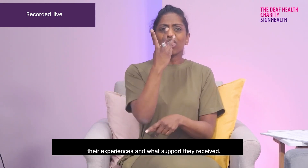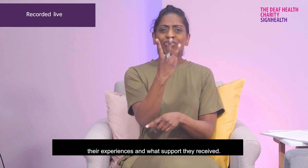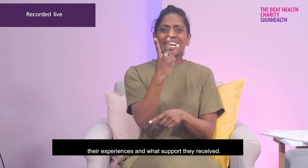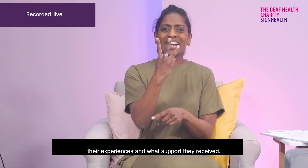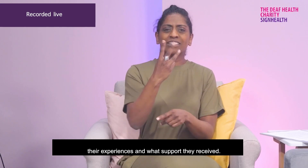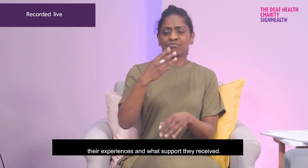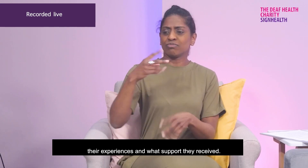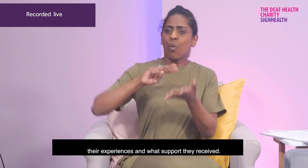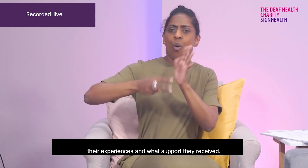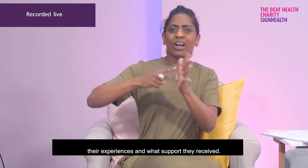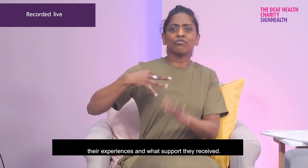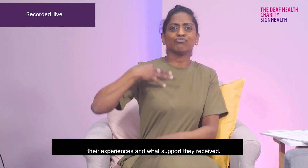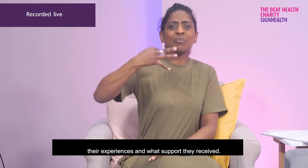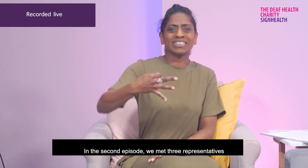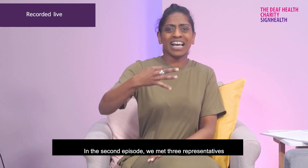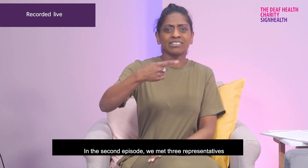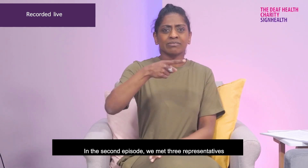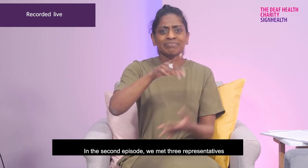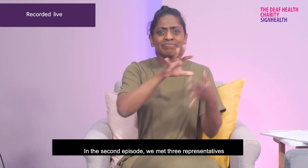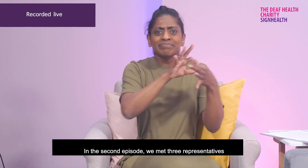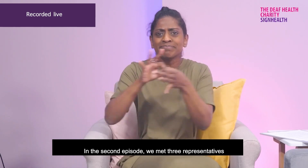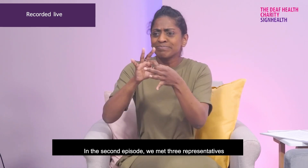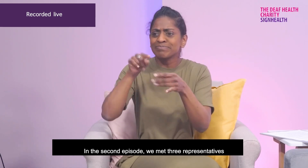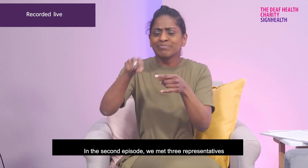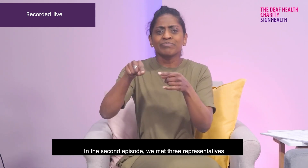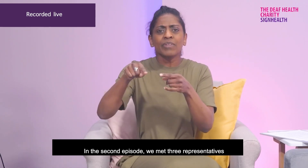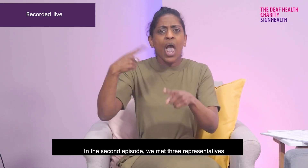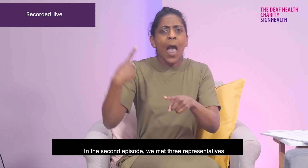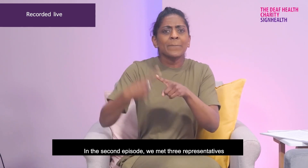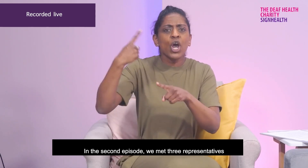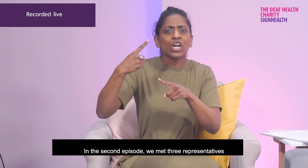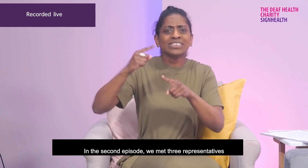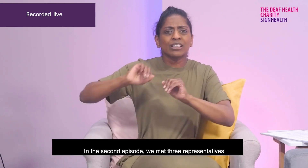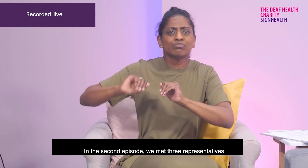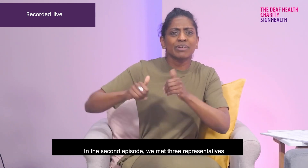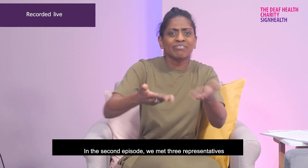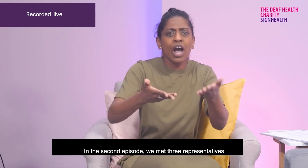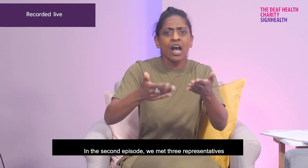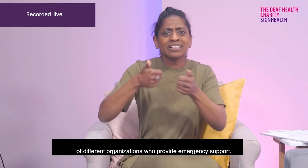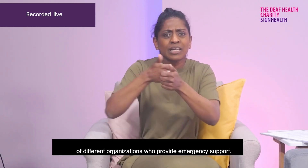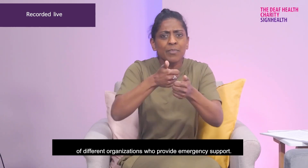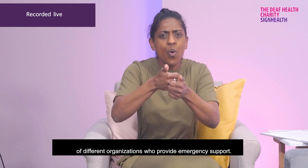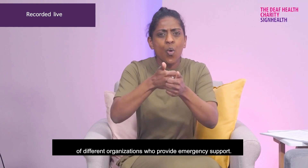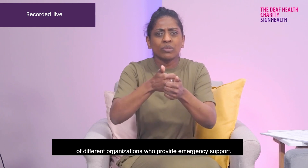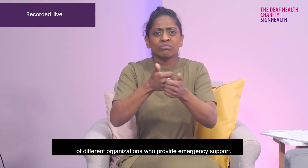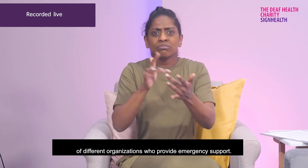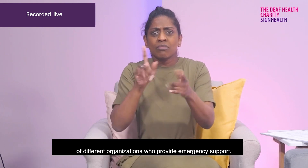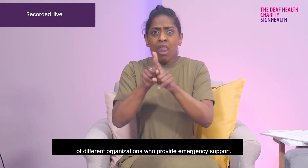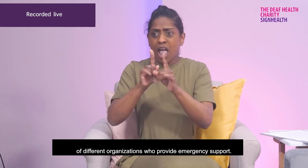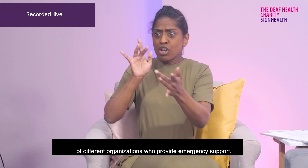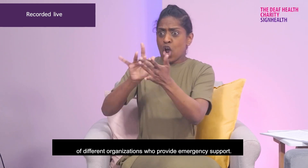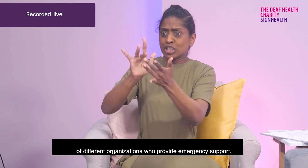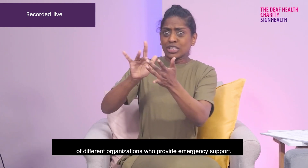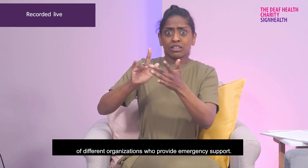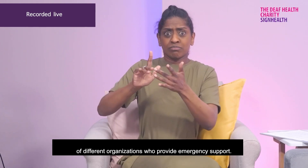In the second episode, we met three representatives of different organisations who provide emergency support.